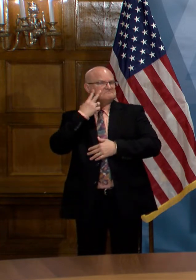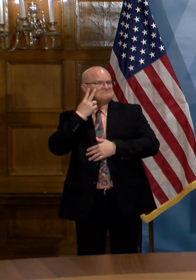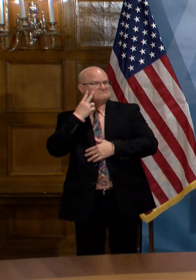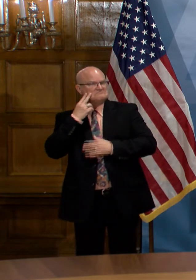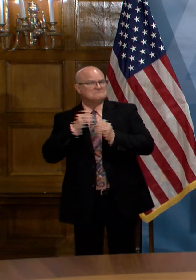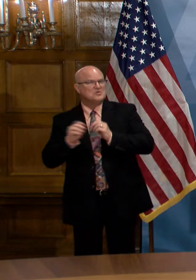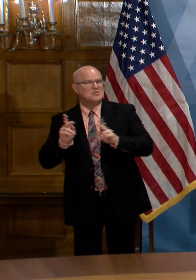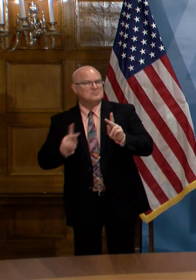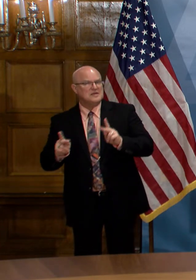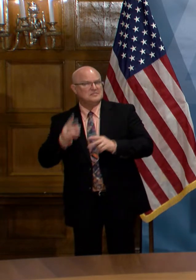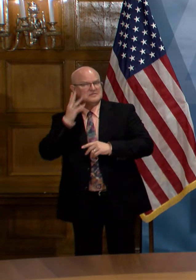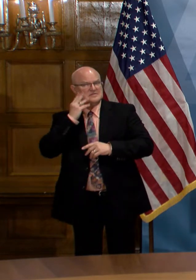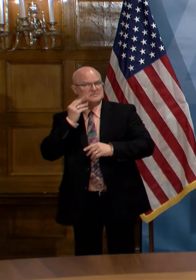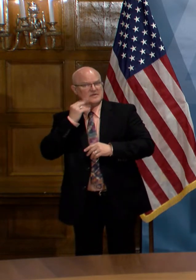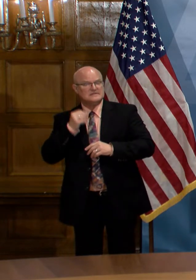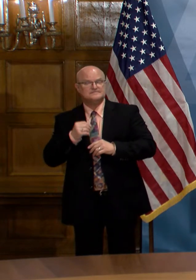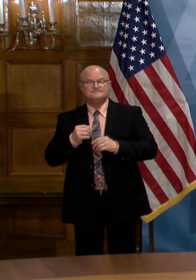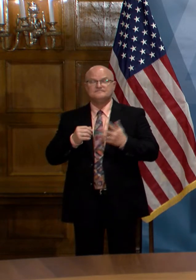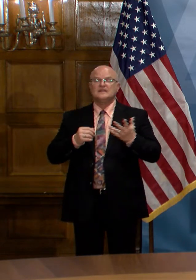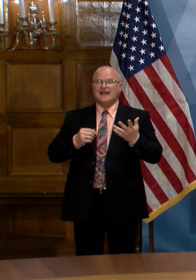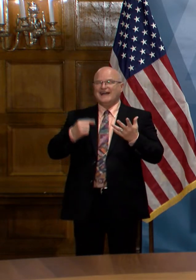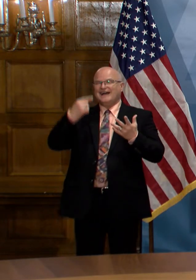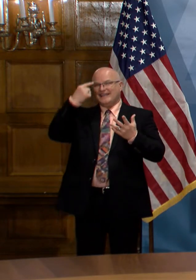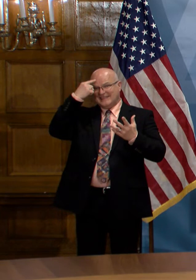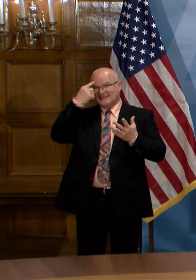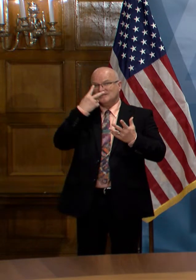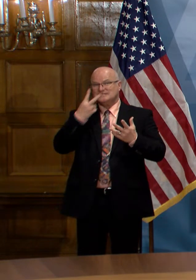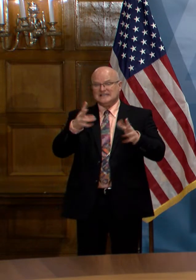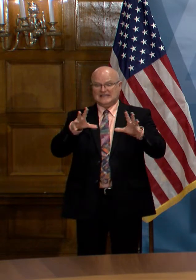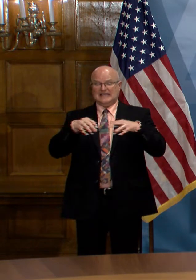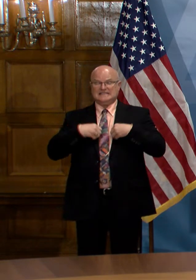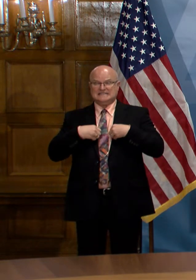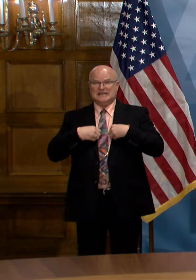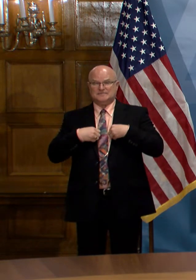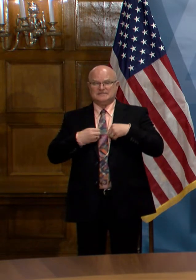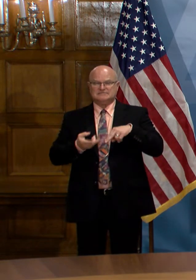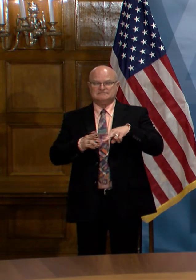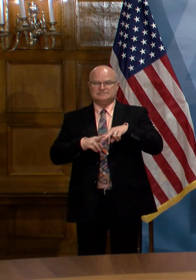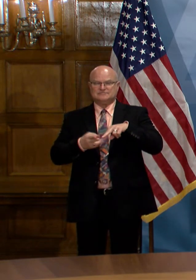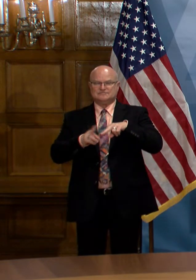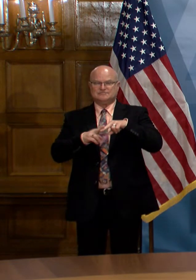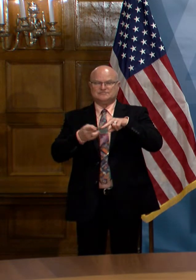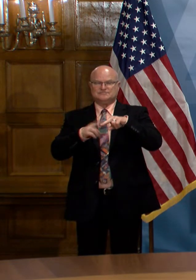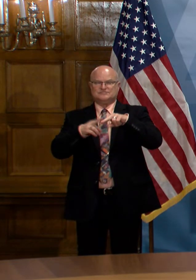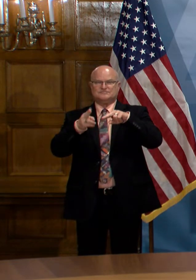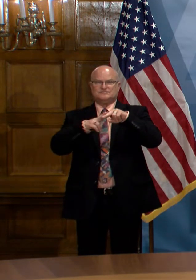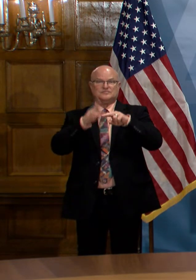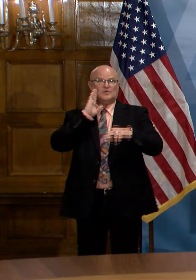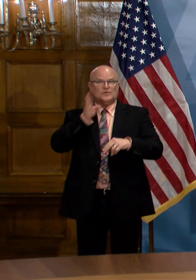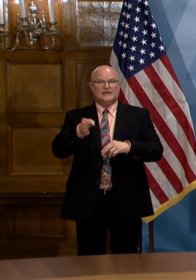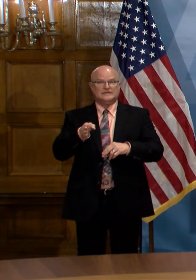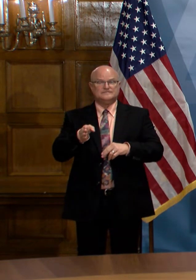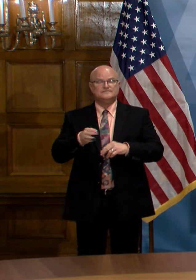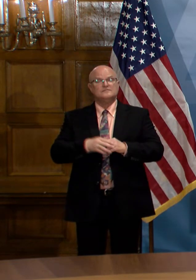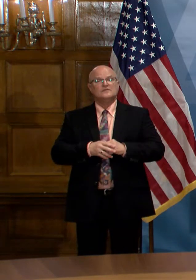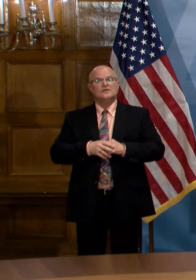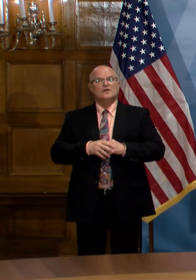more people have experience with it. So I think you'll see the acceptance rate increase significantly over time. As to where we